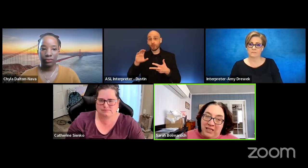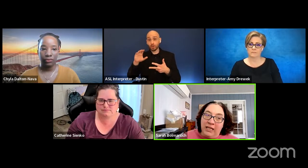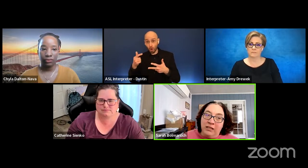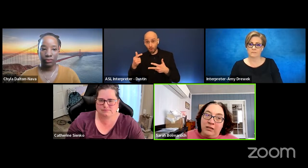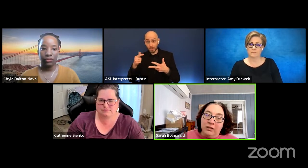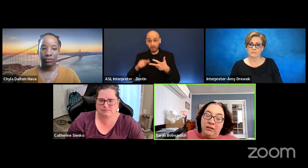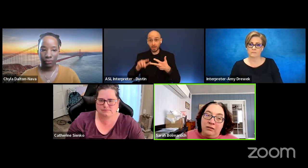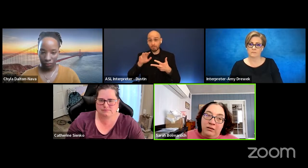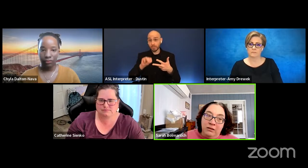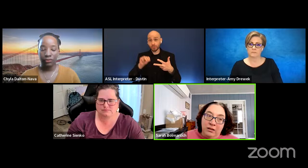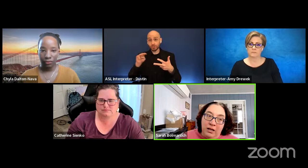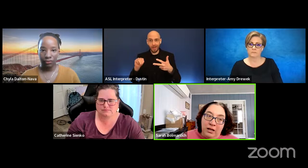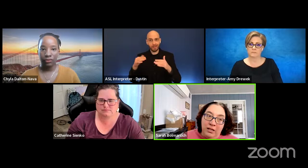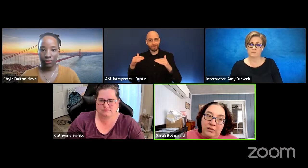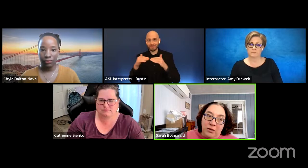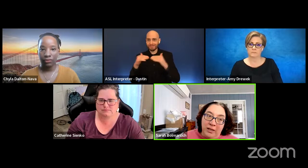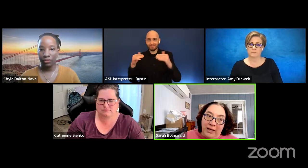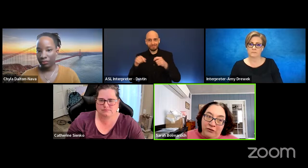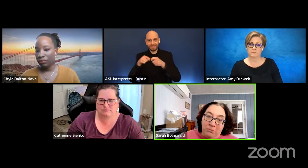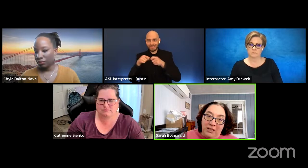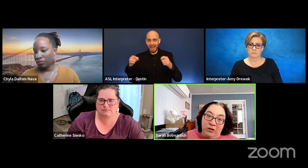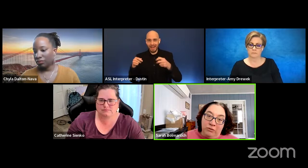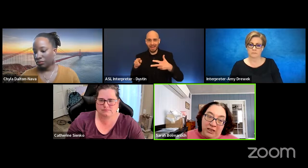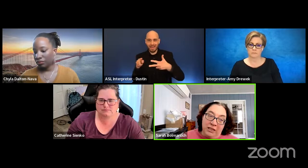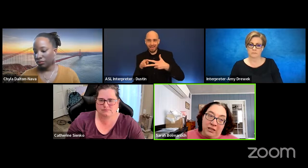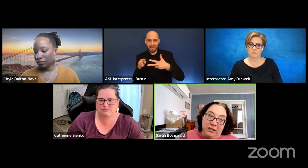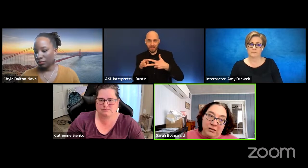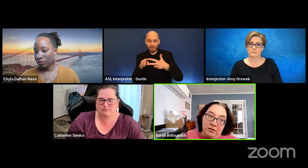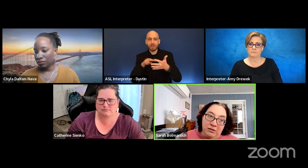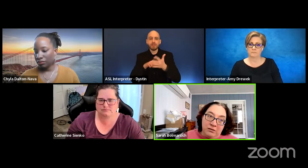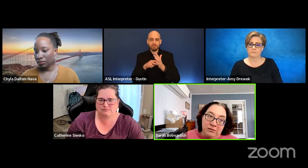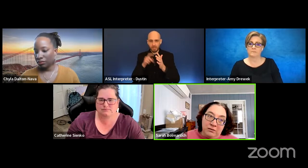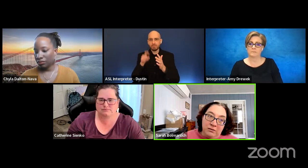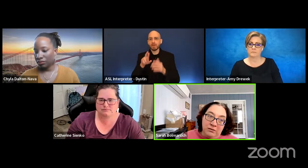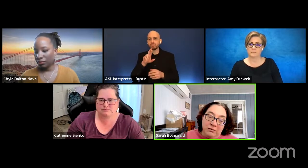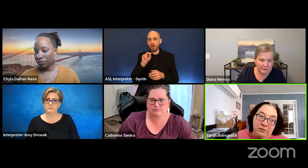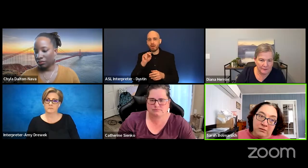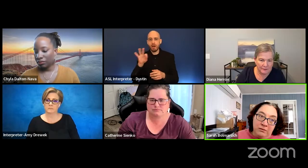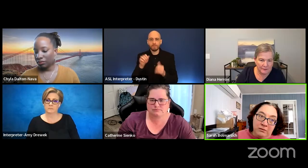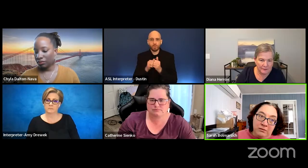Michaels, tied. So it would have to be 3 candidates.